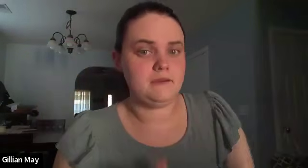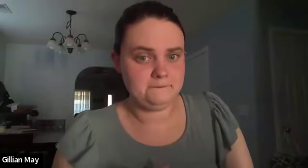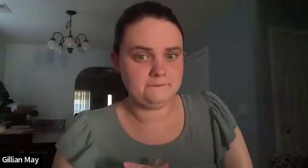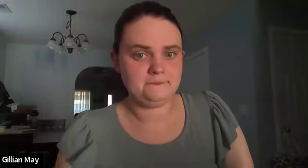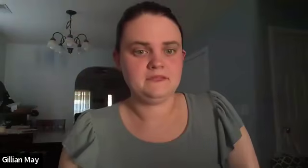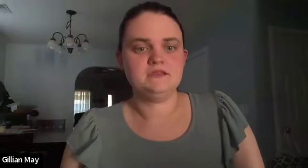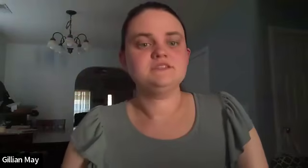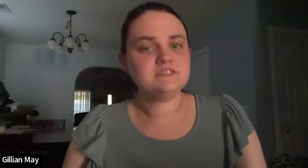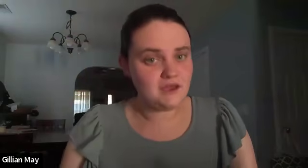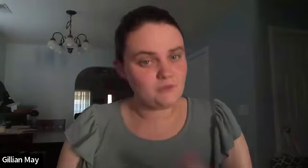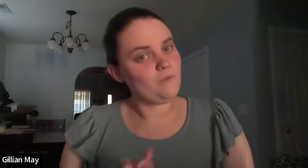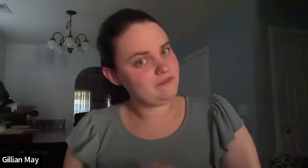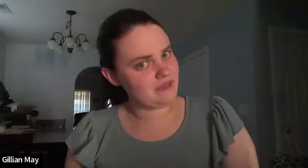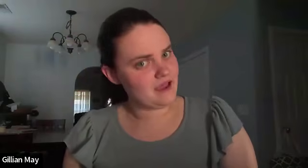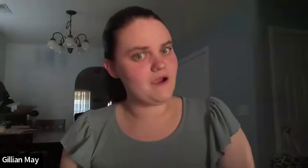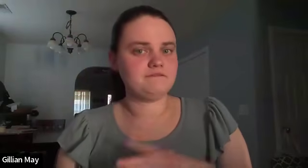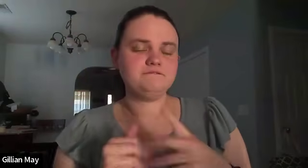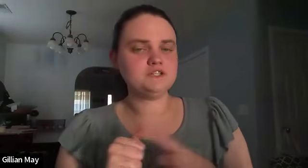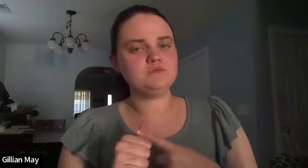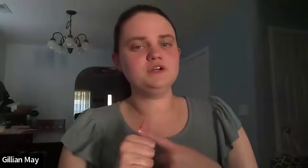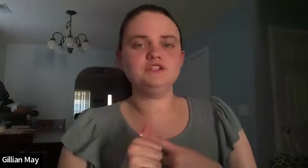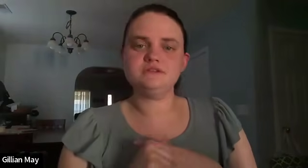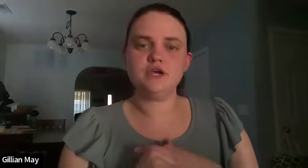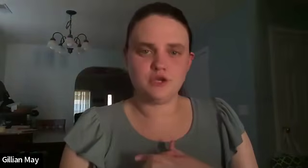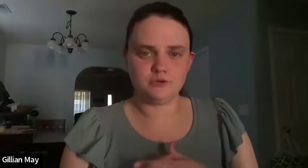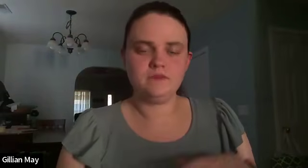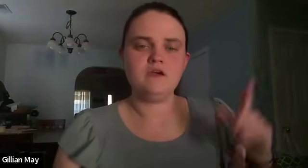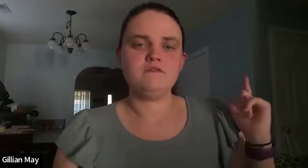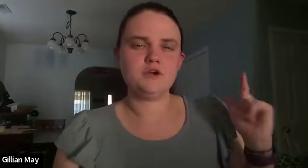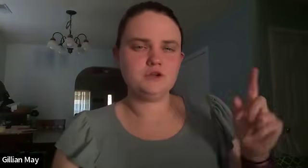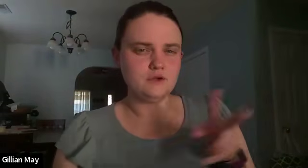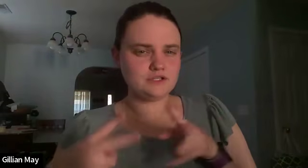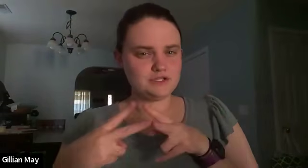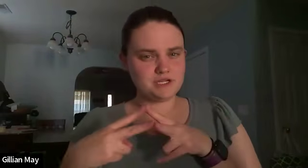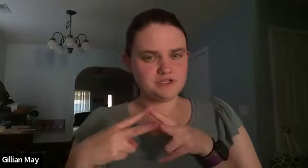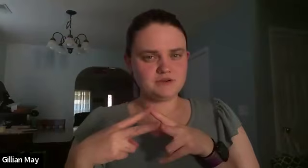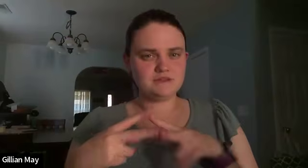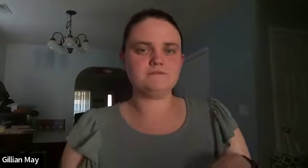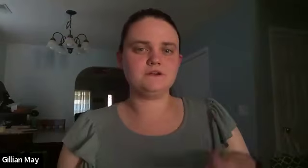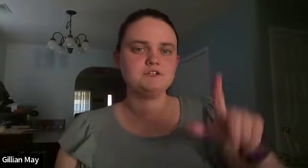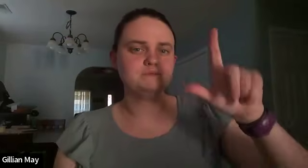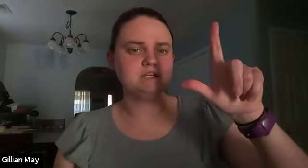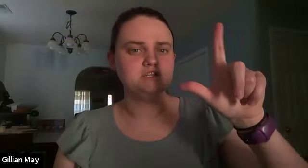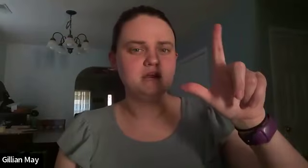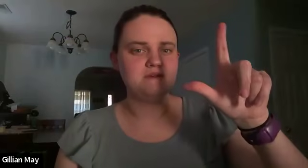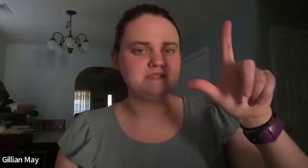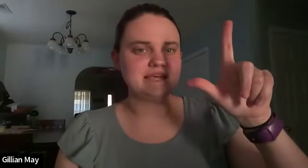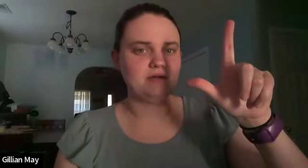Okay. So with that, our first one we're going to do is who. For who, there are two ways you can do it. The first one is you're going to have this